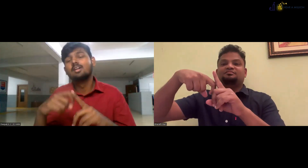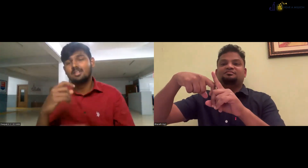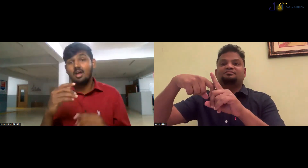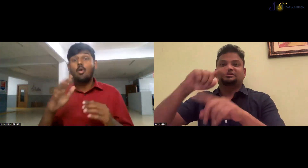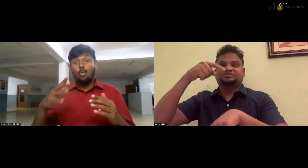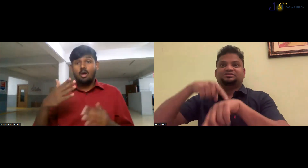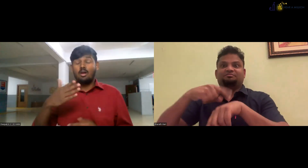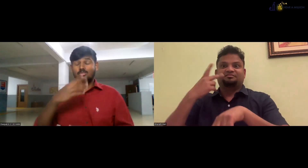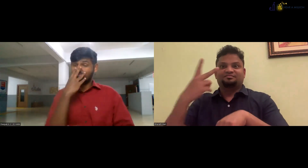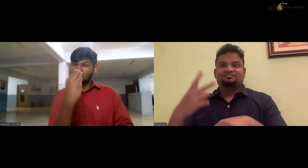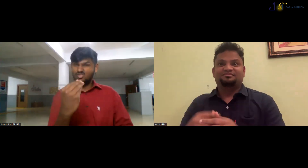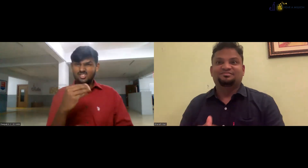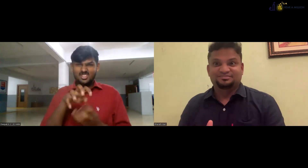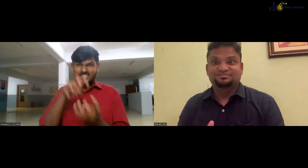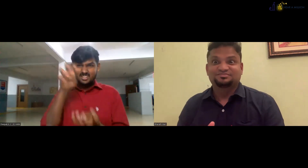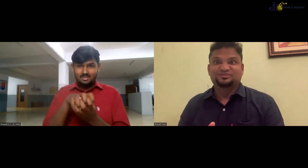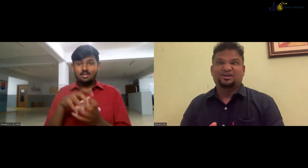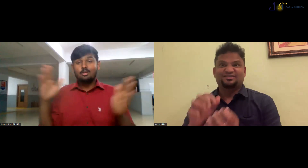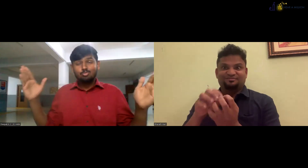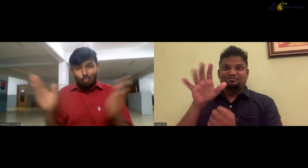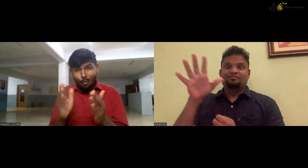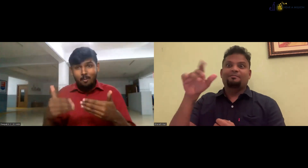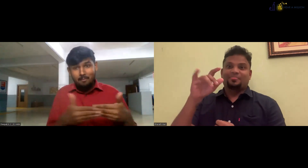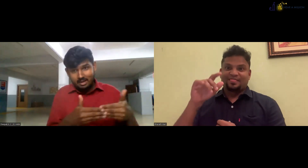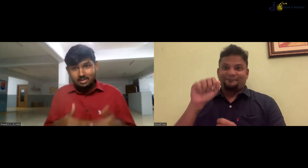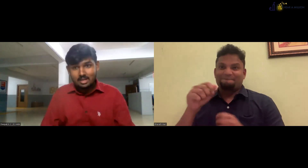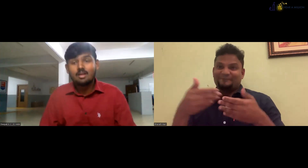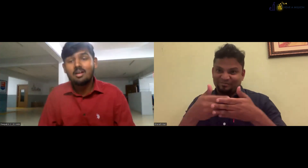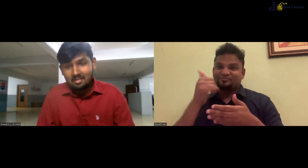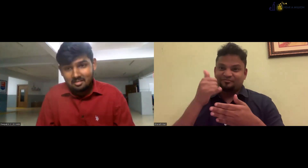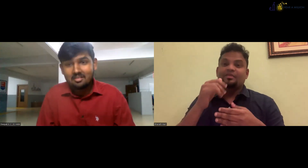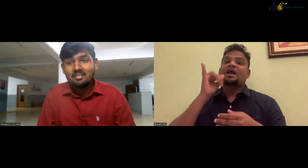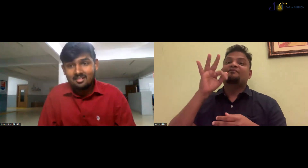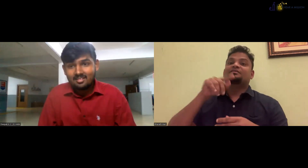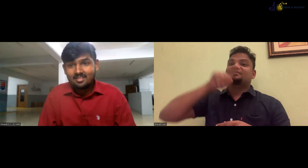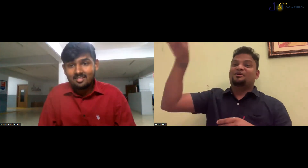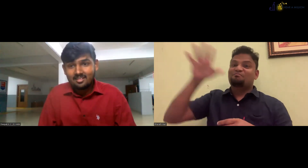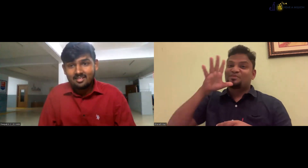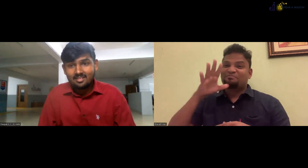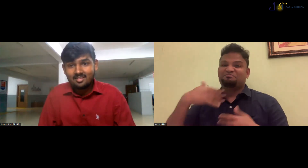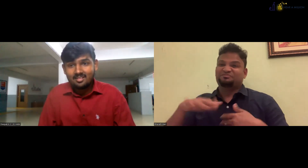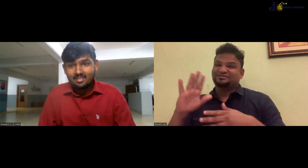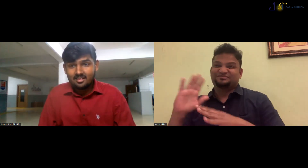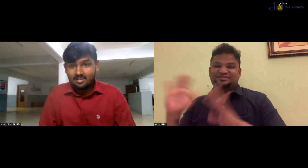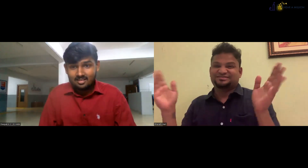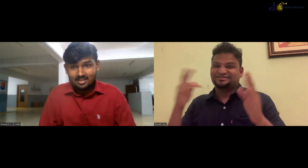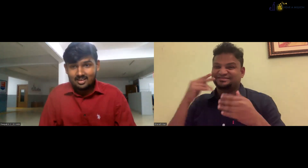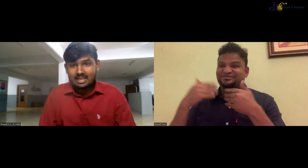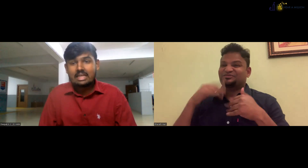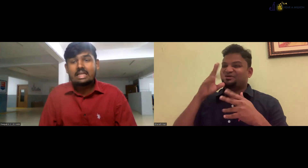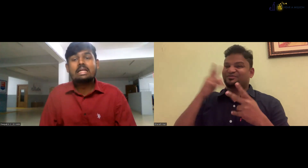I saw baby shark as well. Wow, baby shark, the small one, the baby shark. Yes, I went